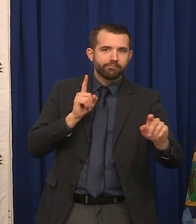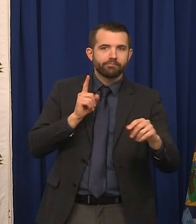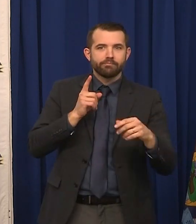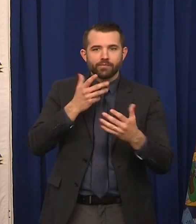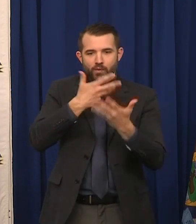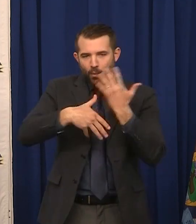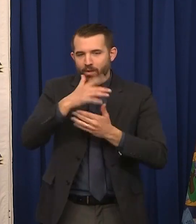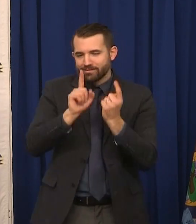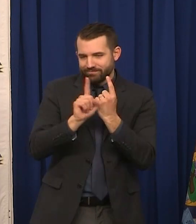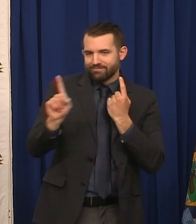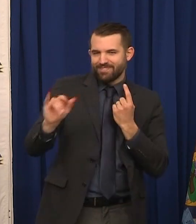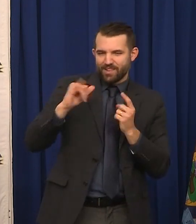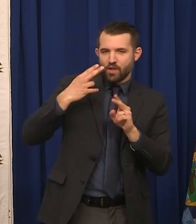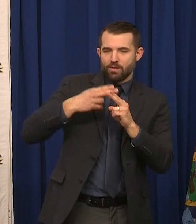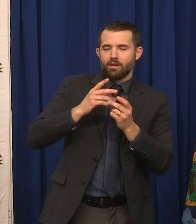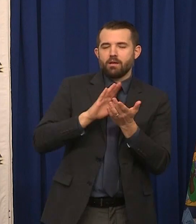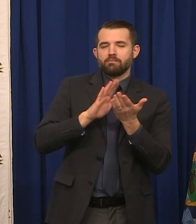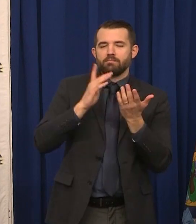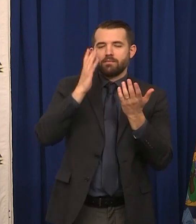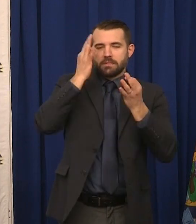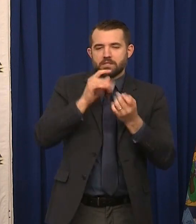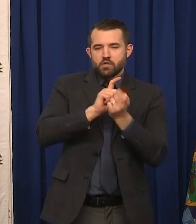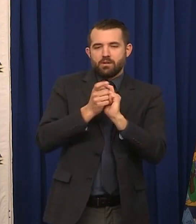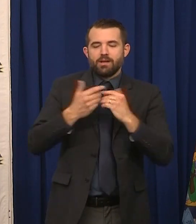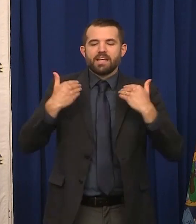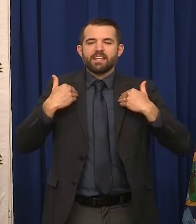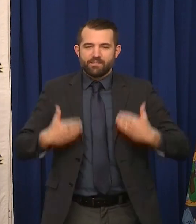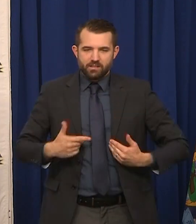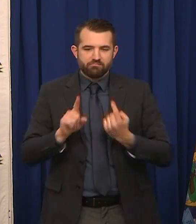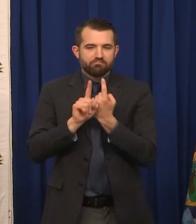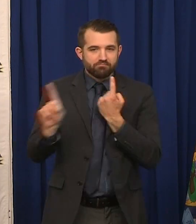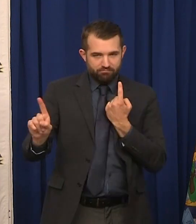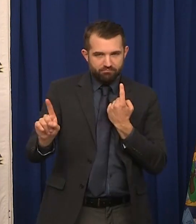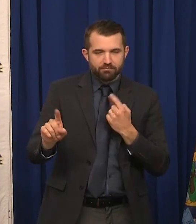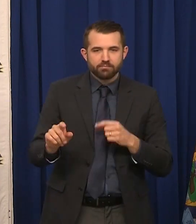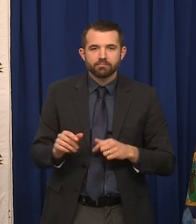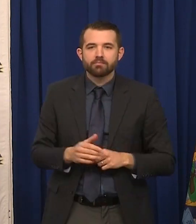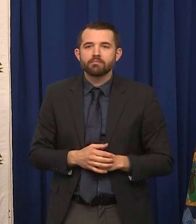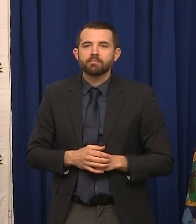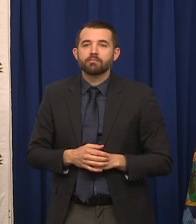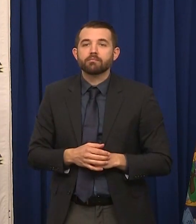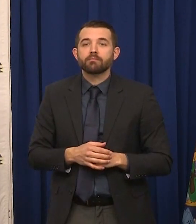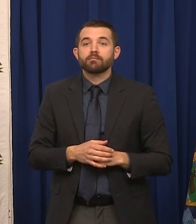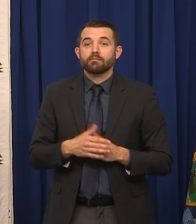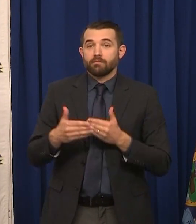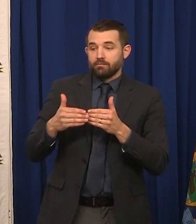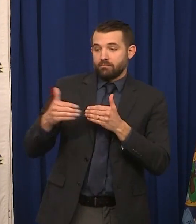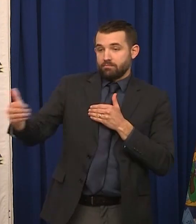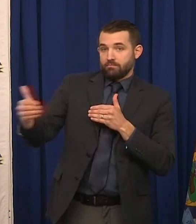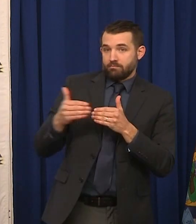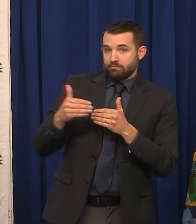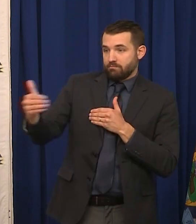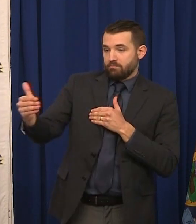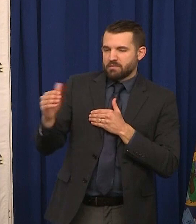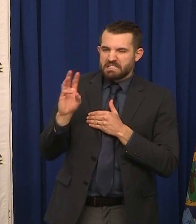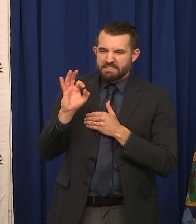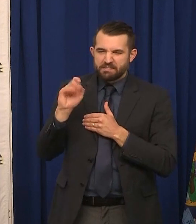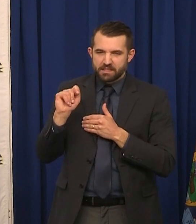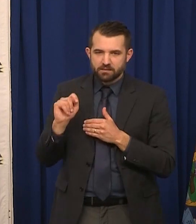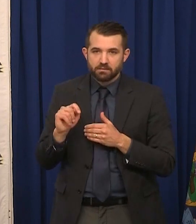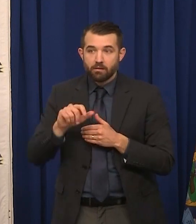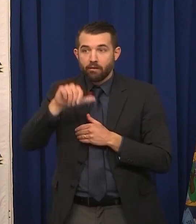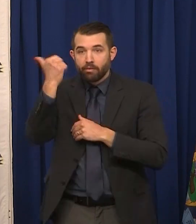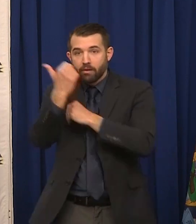physical distancing, to introduce that physical space. We know from other states, from other